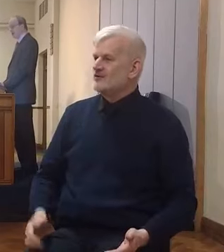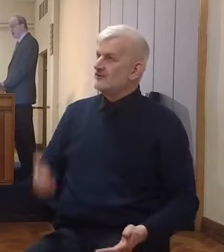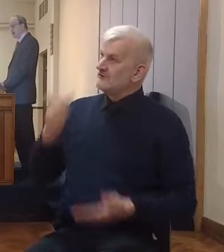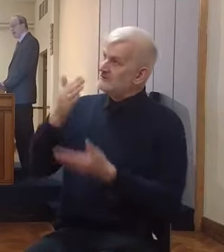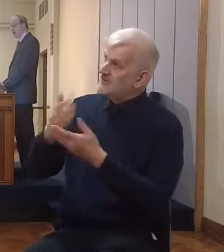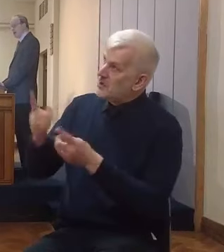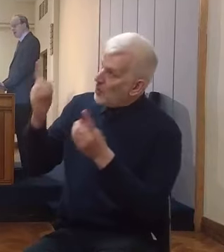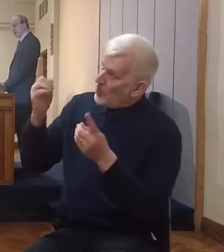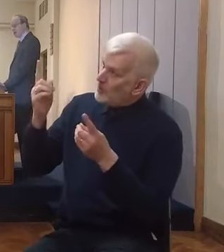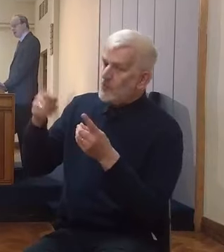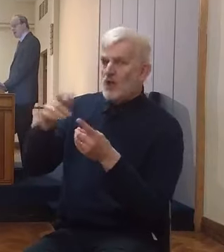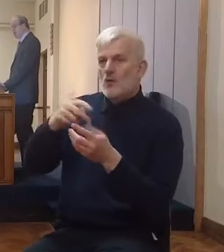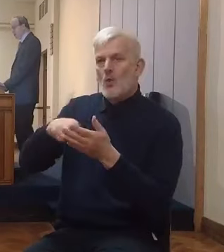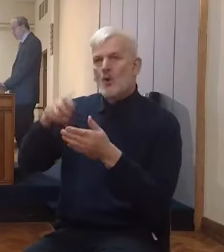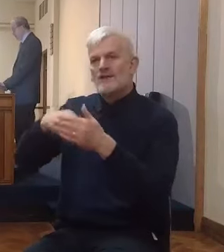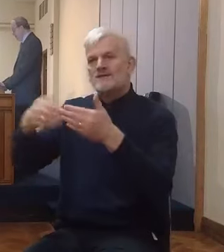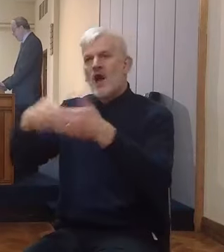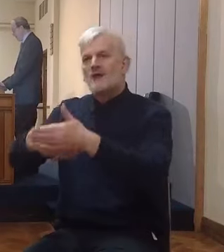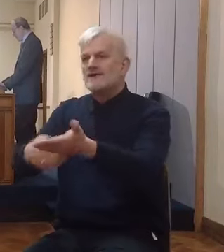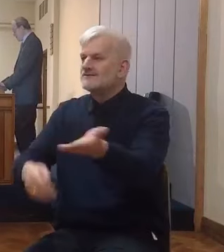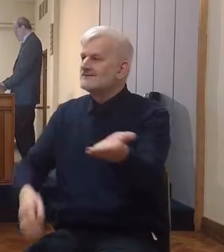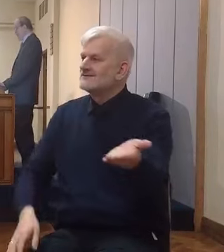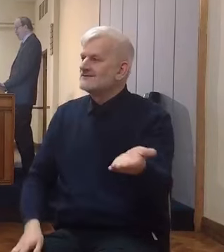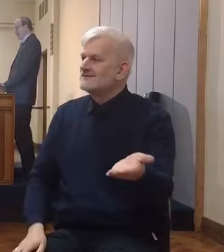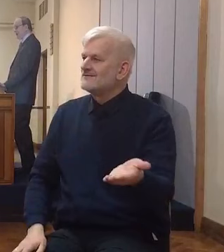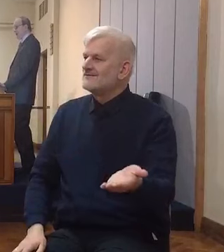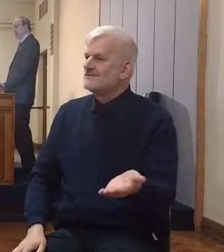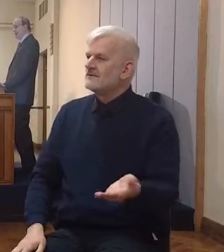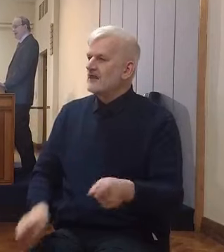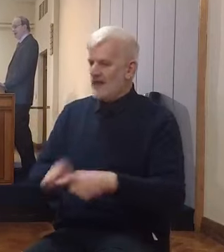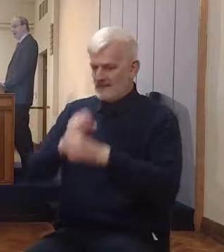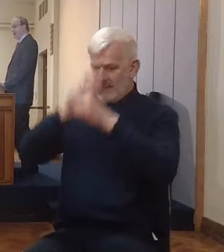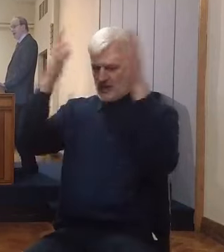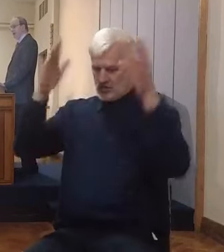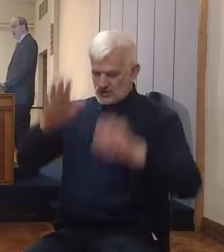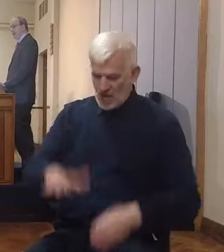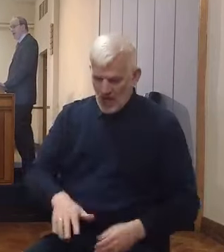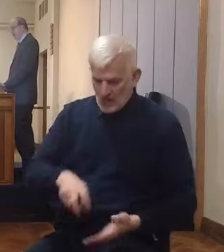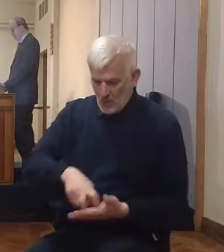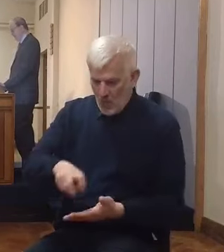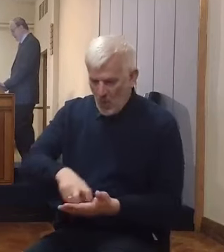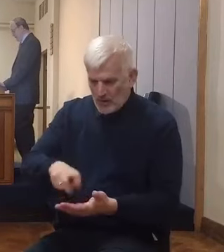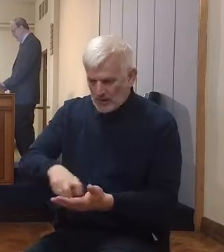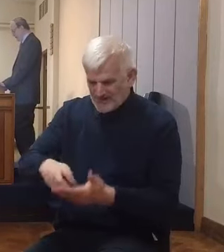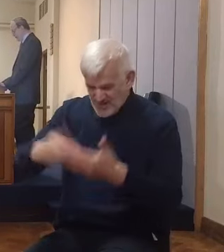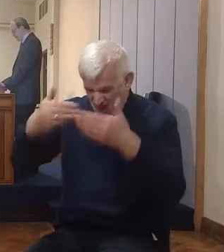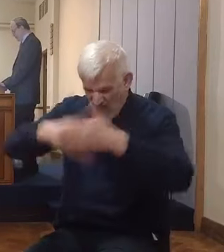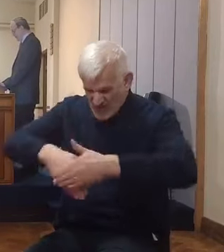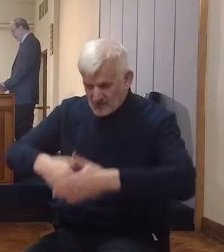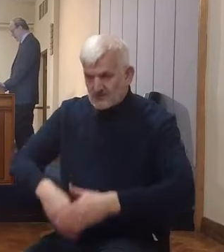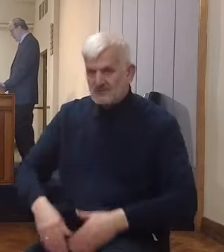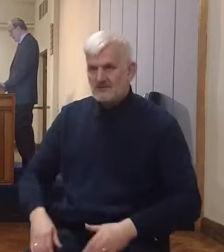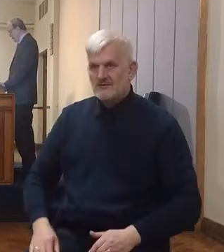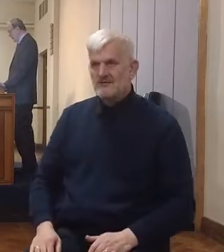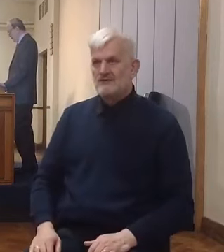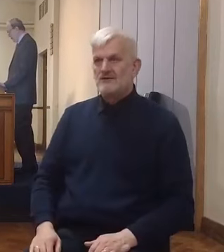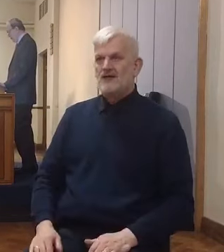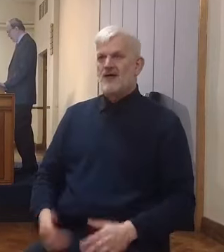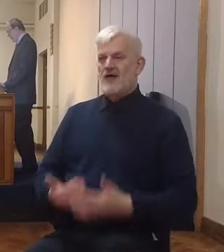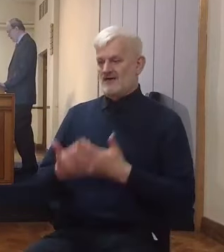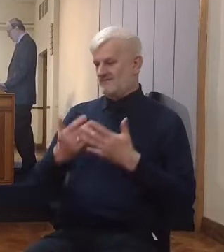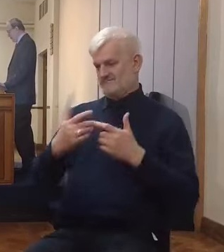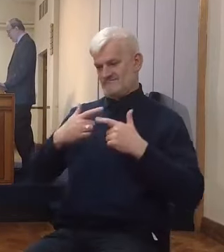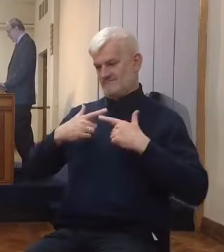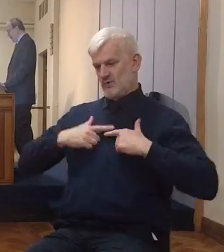in darkness? Thomas Goodwin, Thomas Watson had a very similar sermon. Richard Baxter made